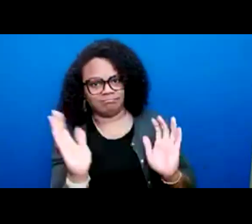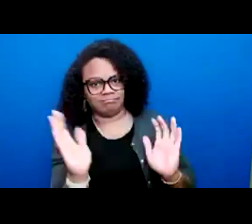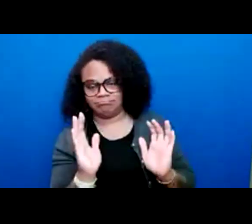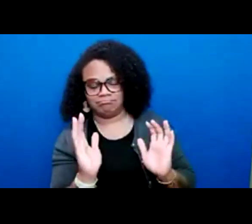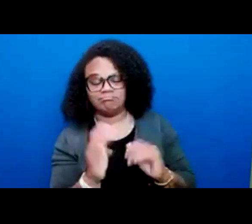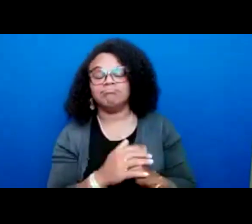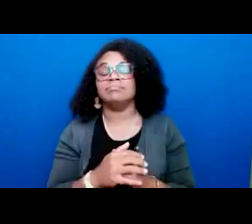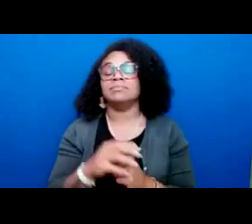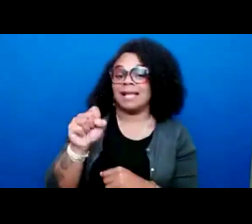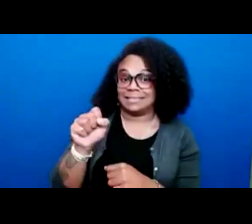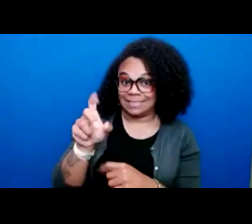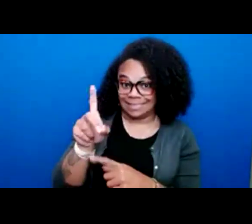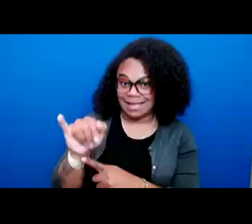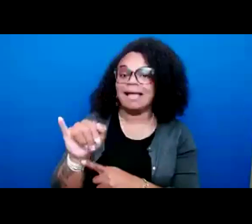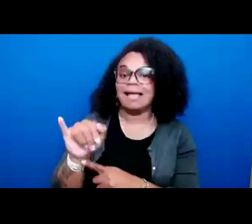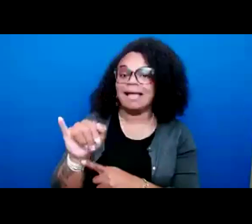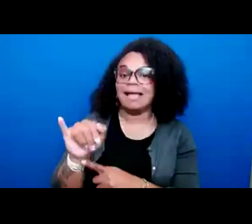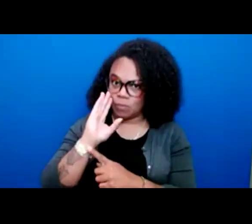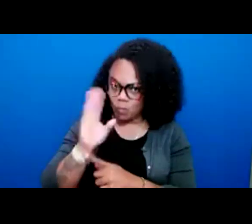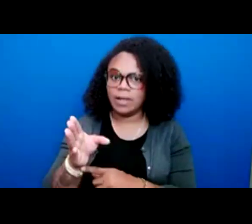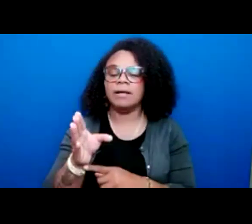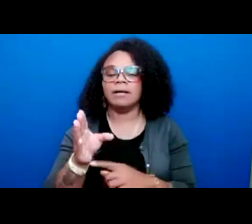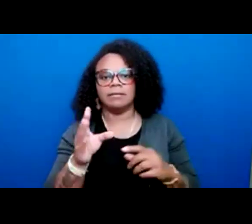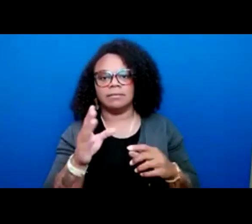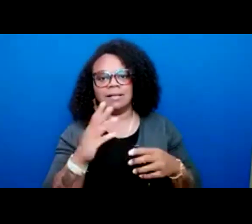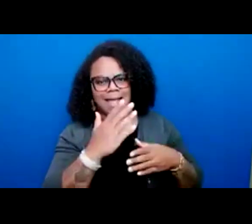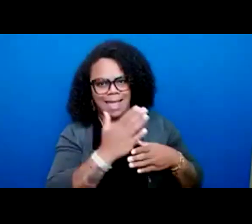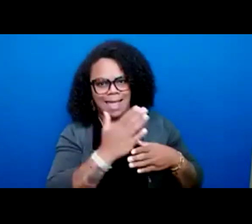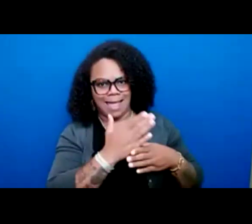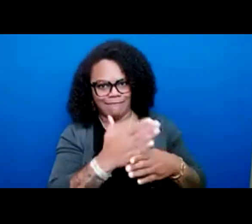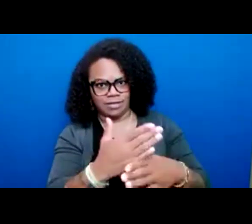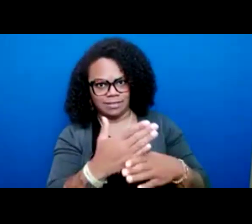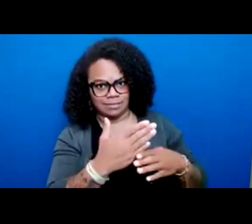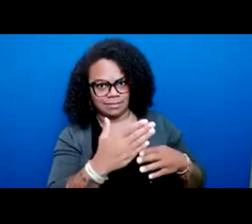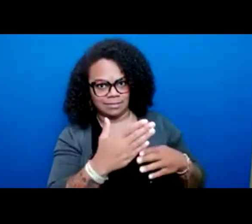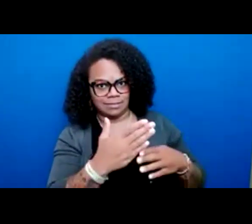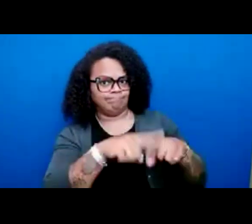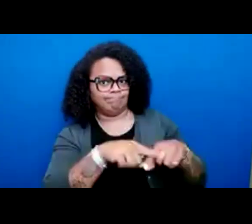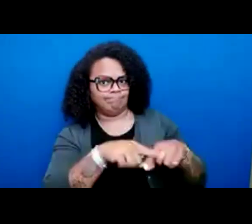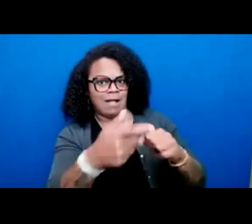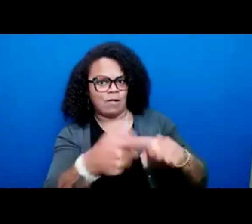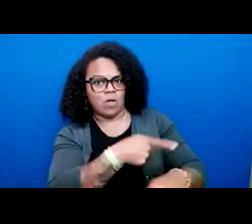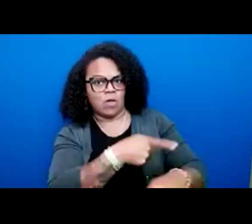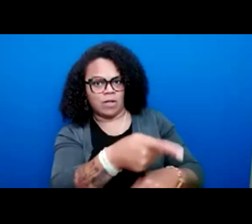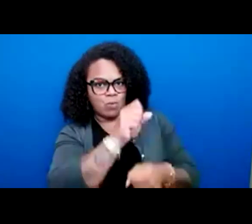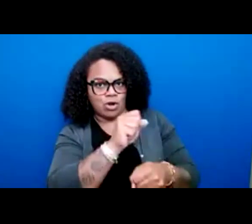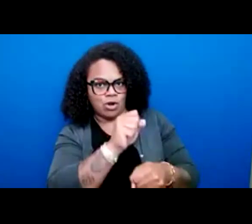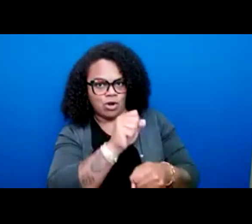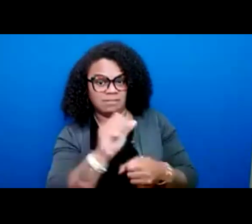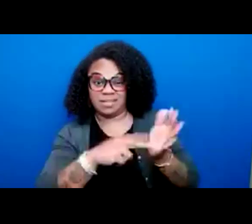Whereas SSDI will either average it out over the period of work. If the person only worked 6 months, they'll average it out 6